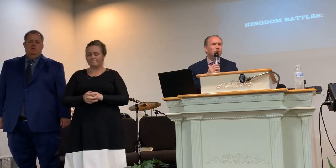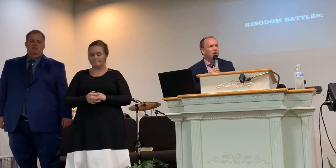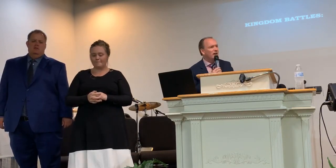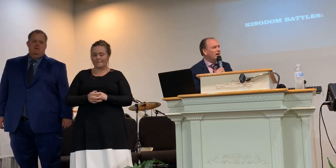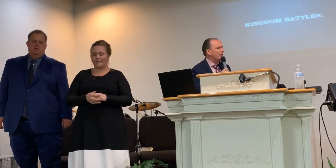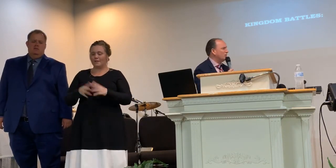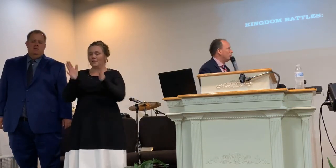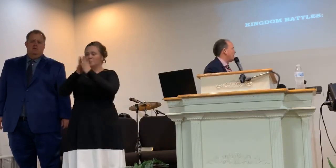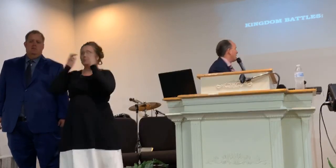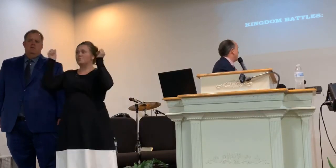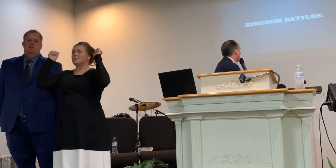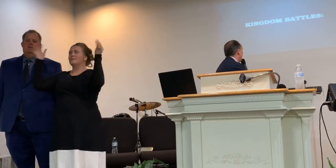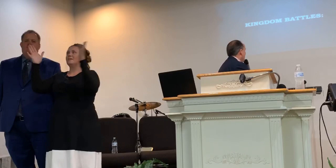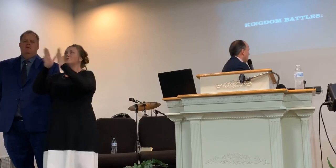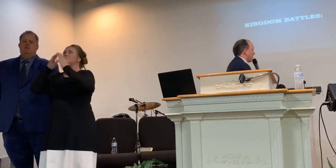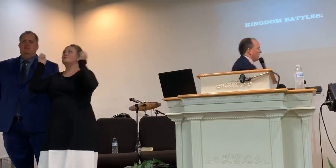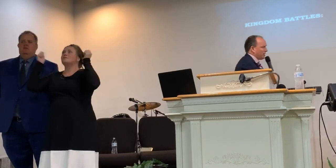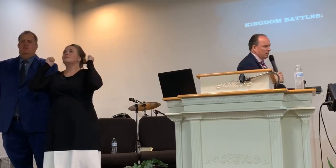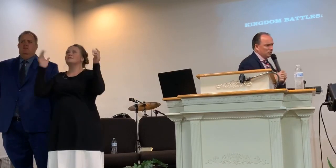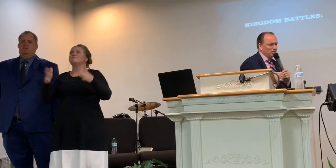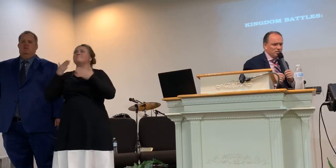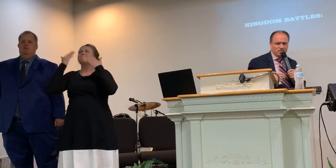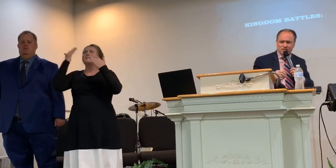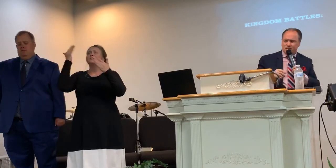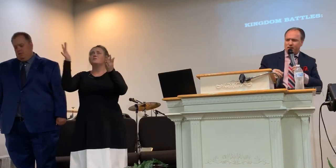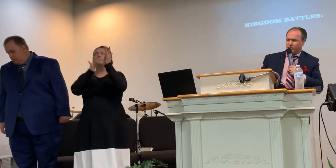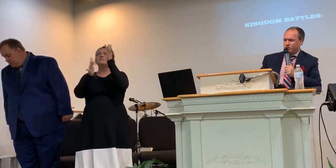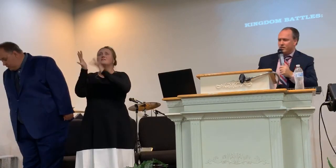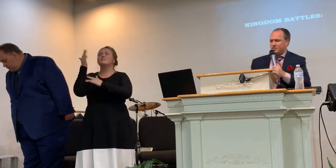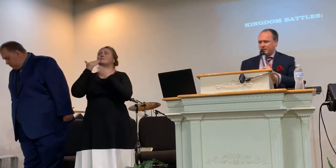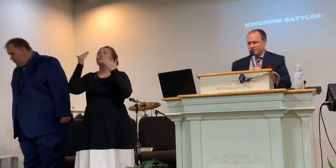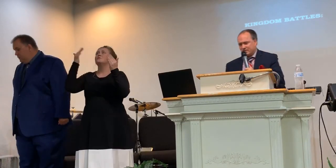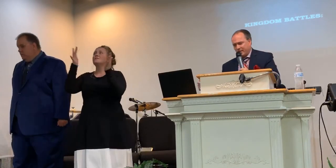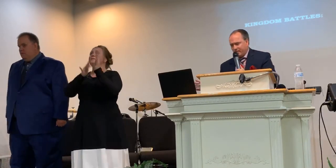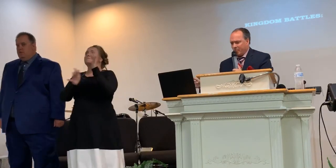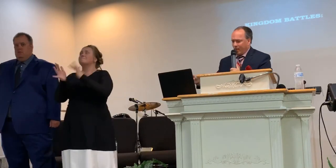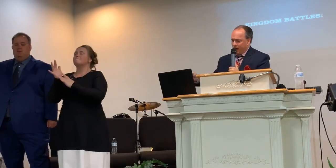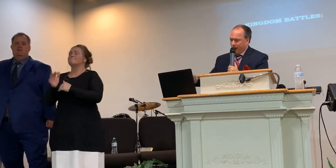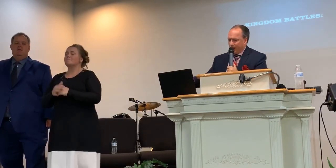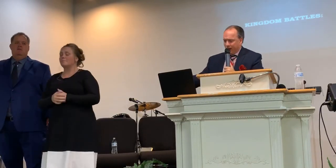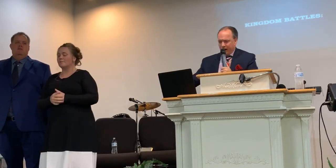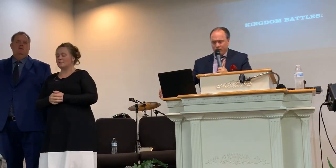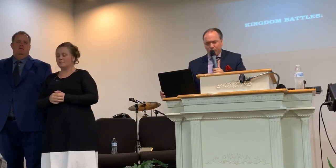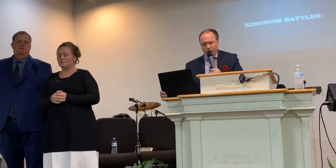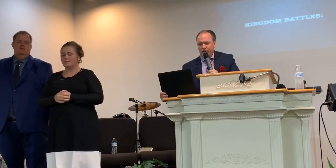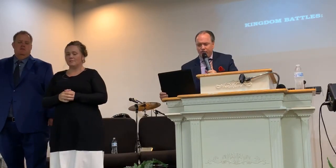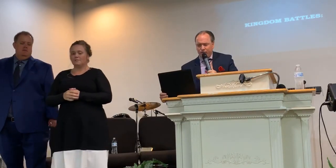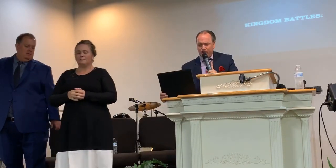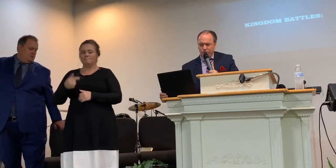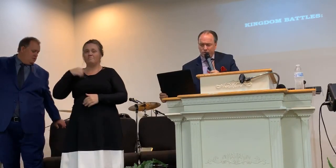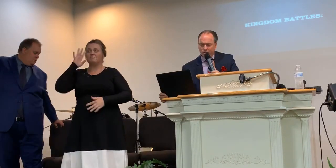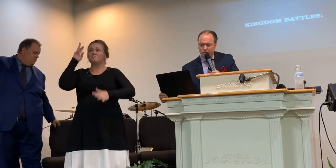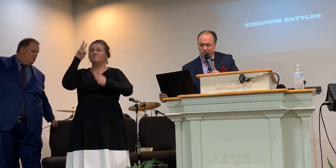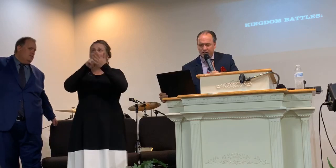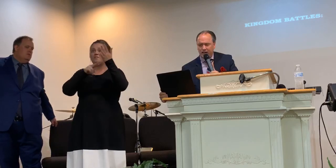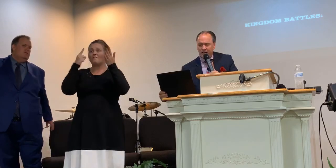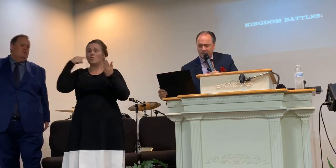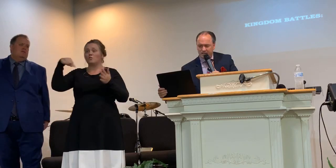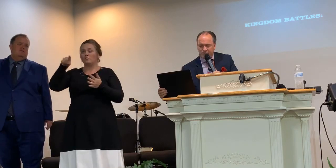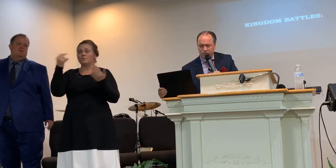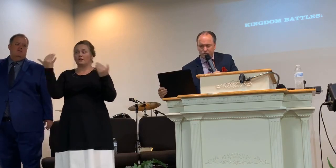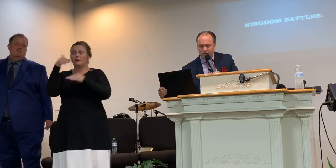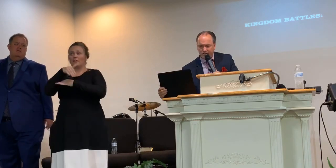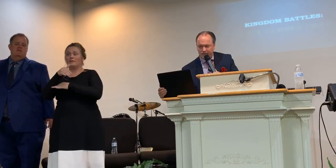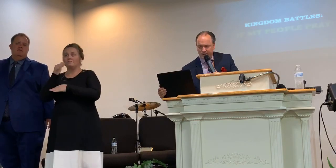Thank you, Jesus. Thank you. Hallelujah. Hallelujah. Thank you, Jesus. Thank you, Jesus. I'm going to read for you